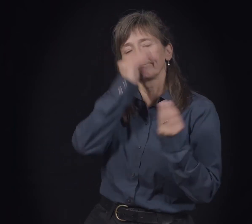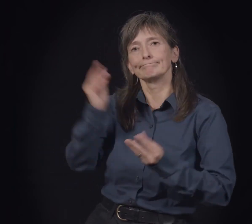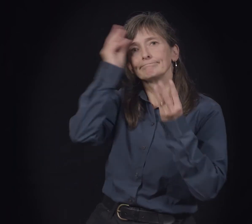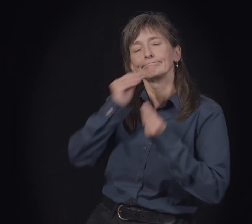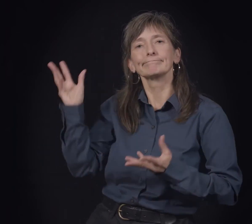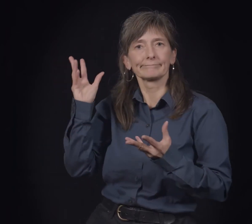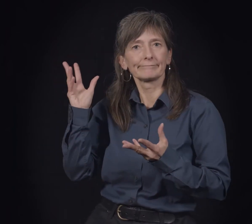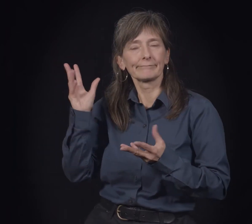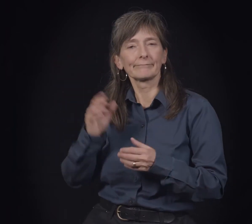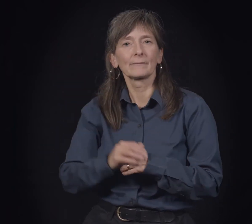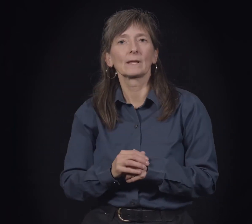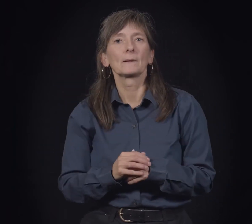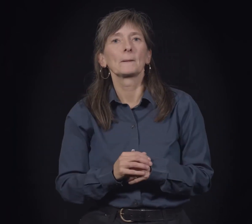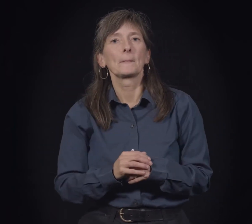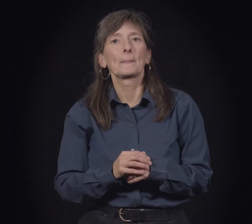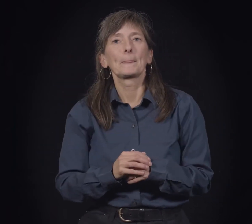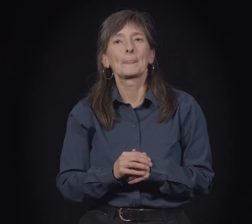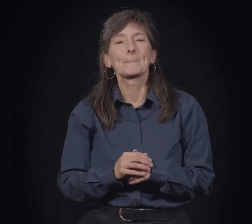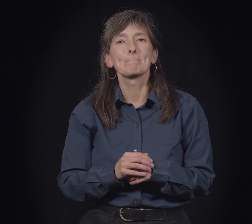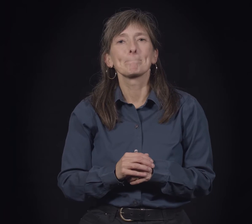legislation and standards to support its effectiveness.